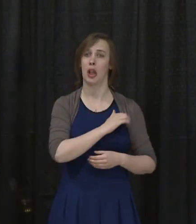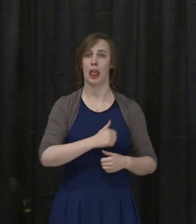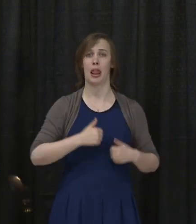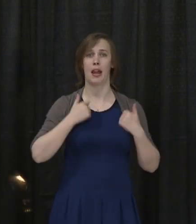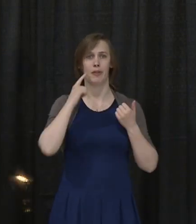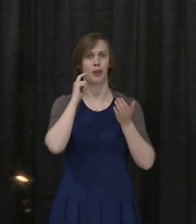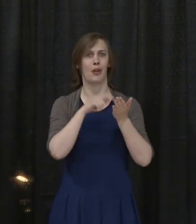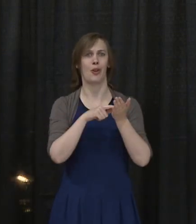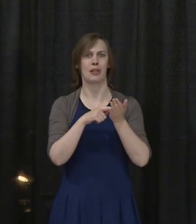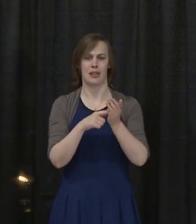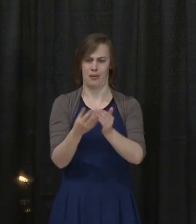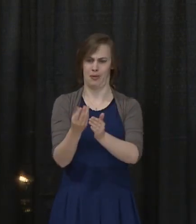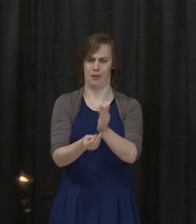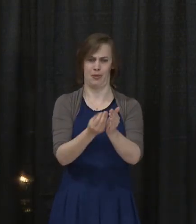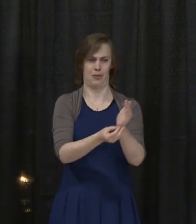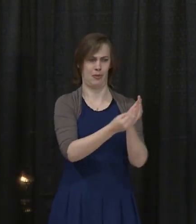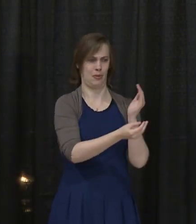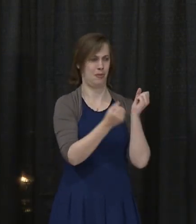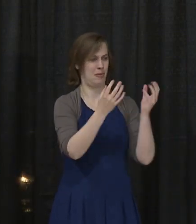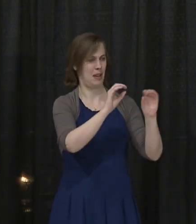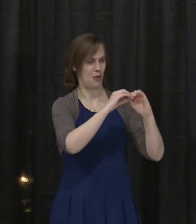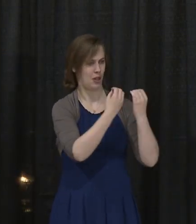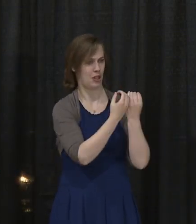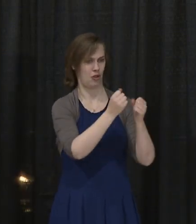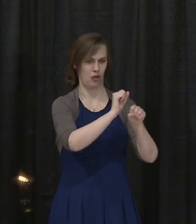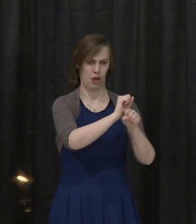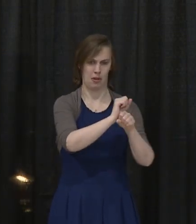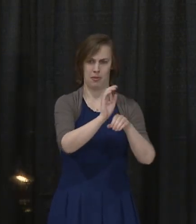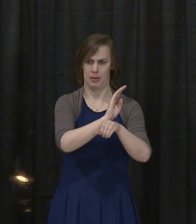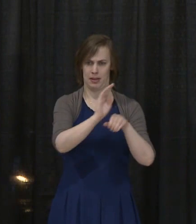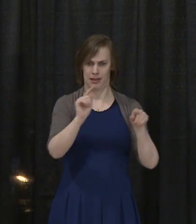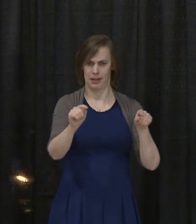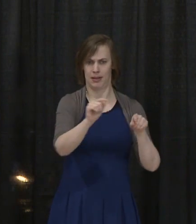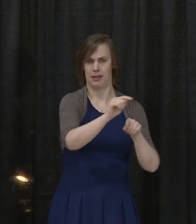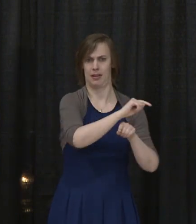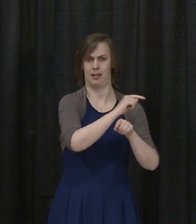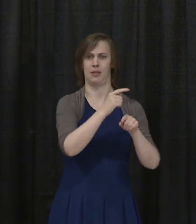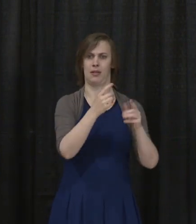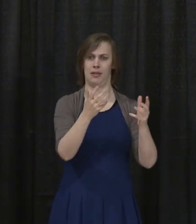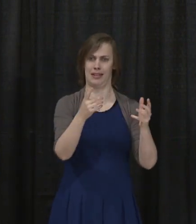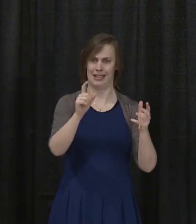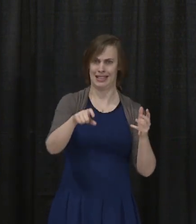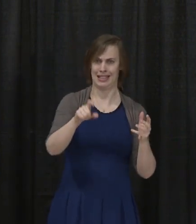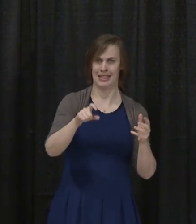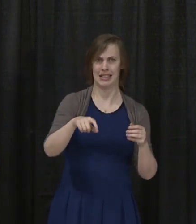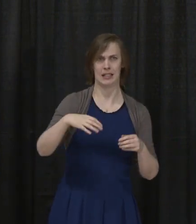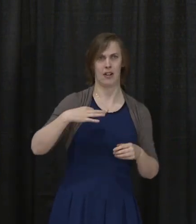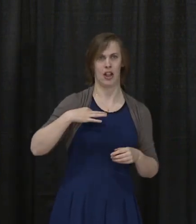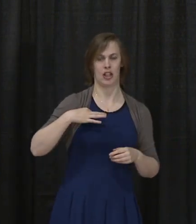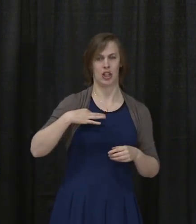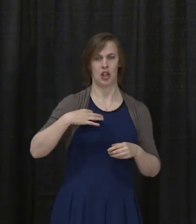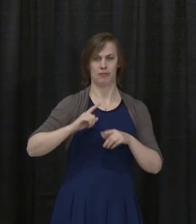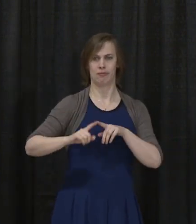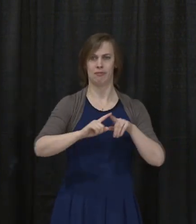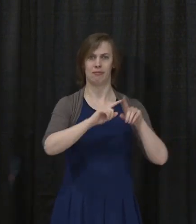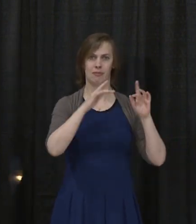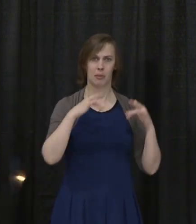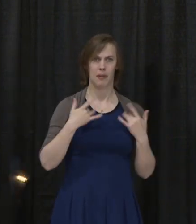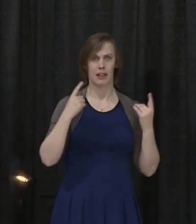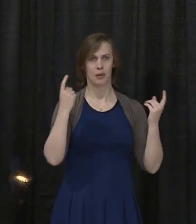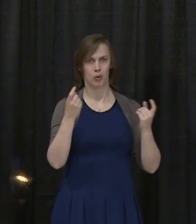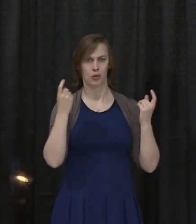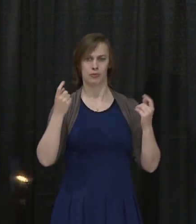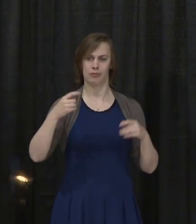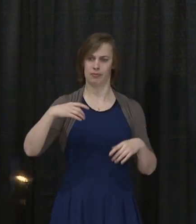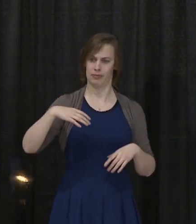in almost every section, every part of our communities, and you all have many opportunities to volunteer in the future. You can't say yes to